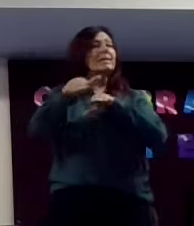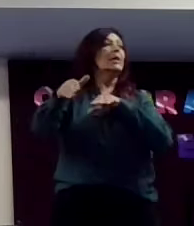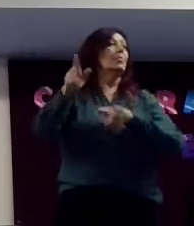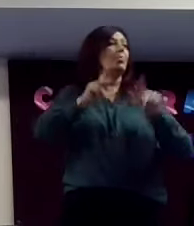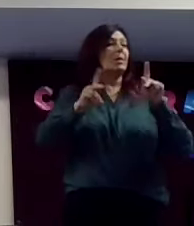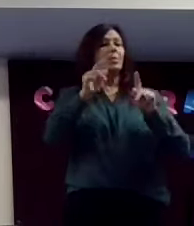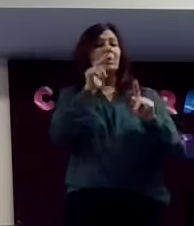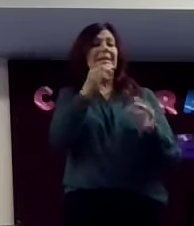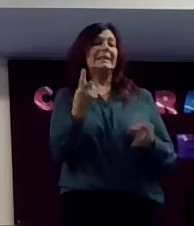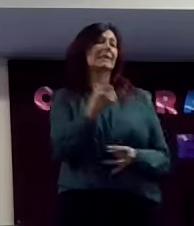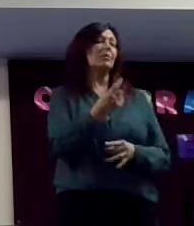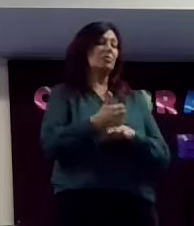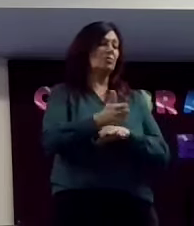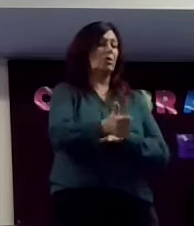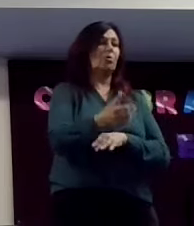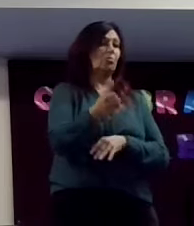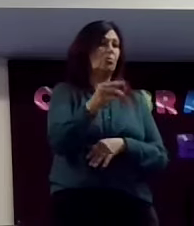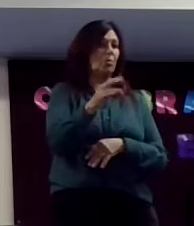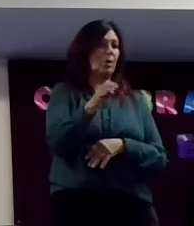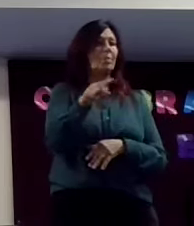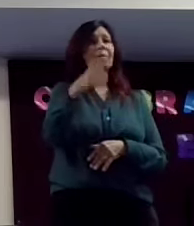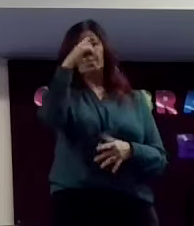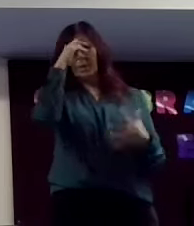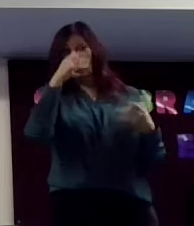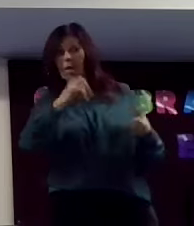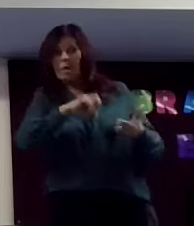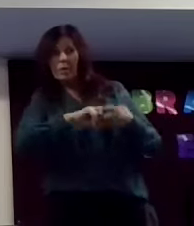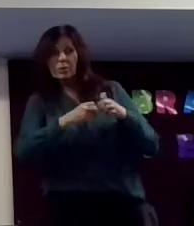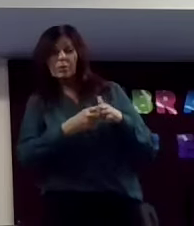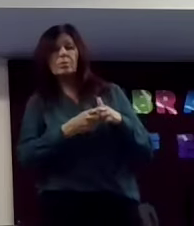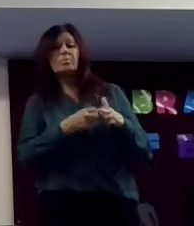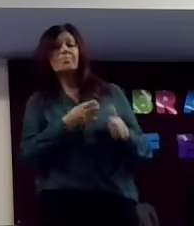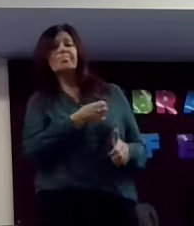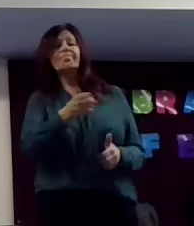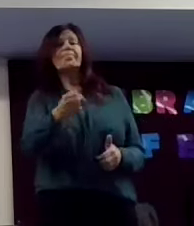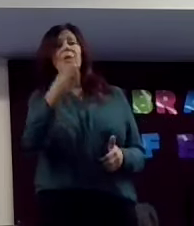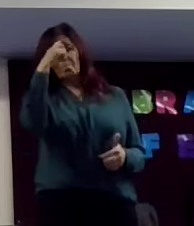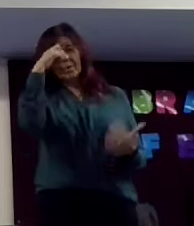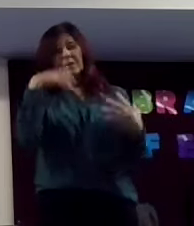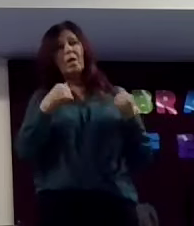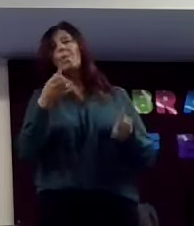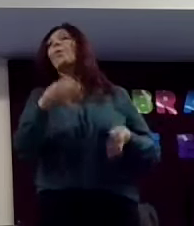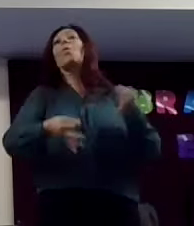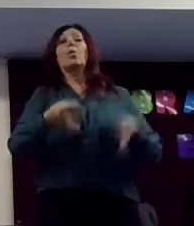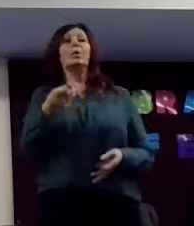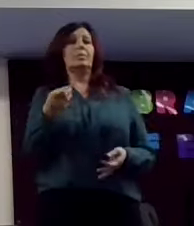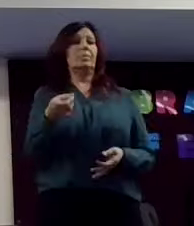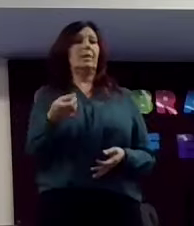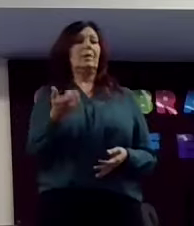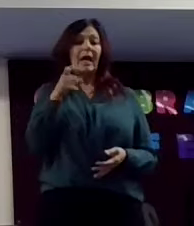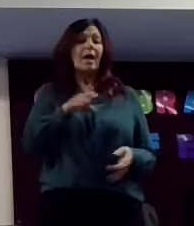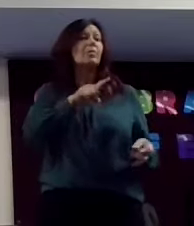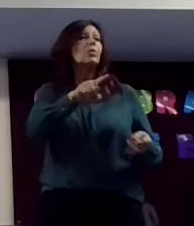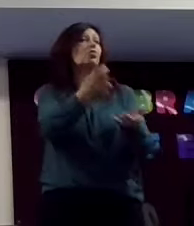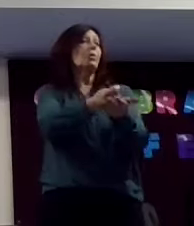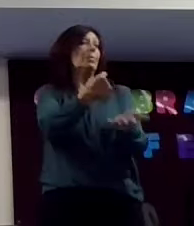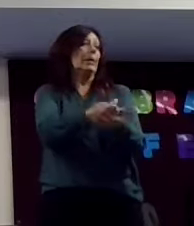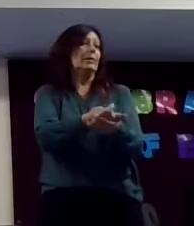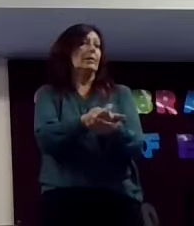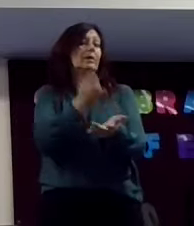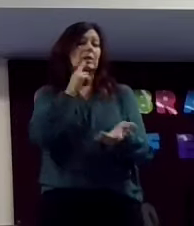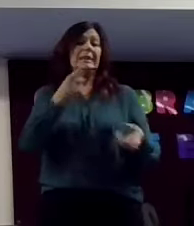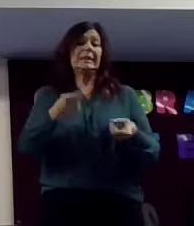that have committed a crime, they're charged with a crime, and they have a mental health issue. We put them in the mental health court, and they have to go to treatment in